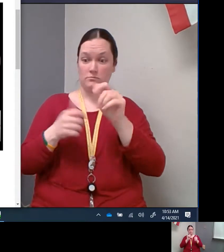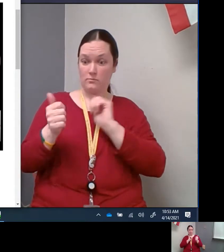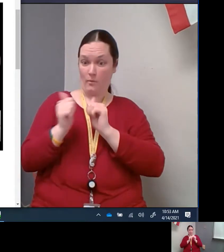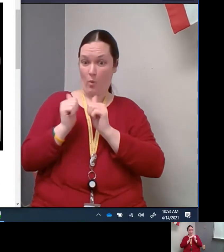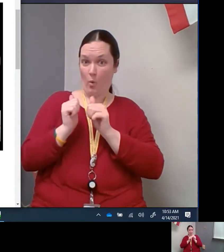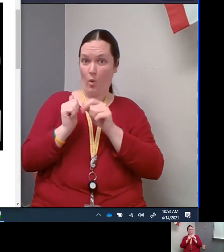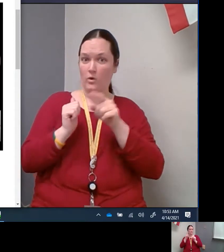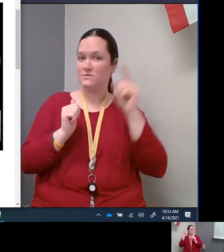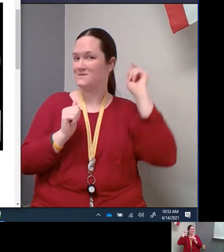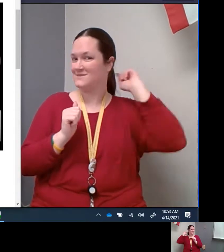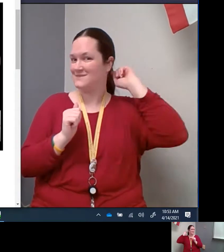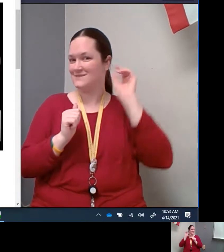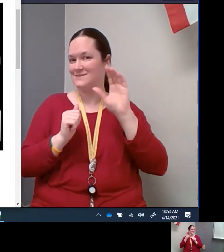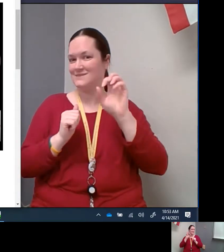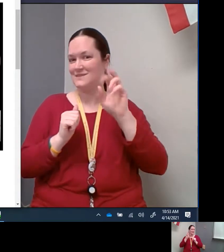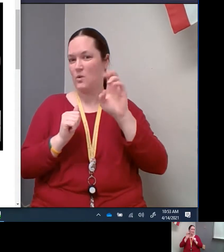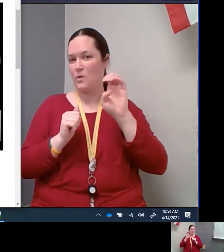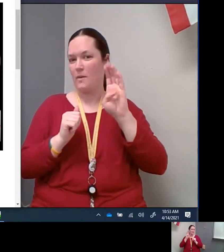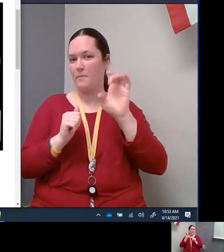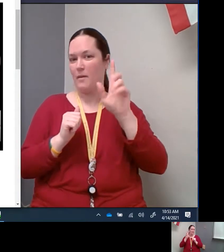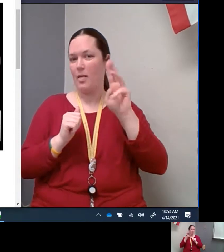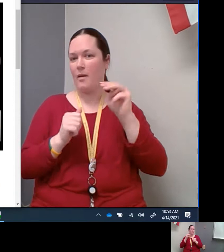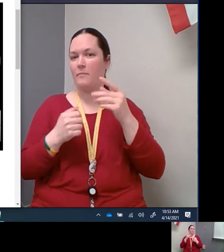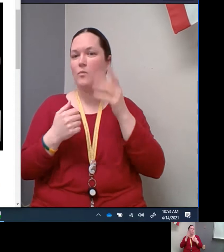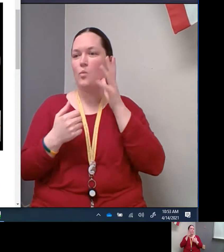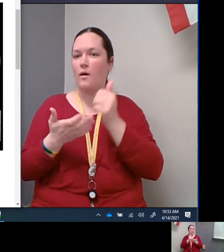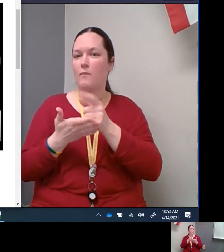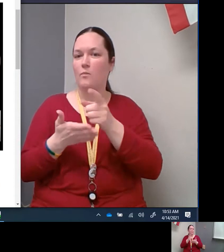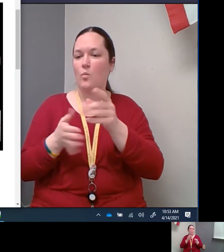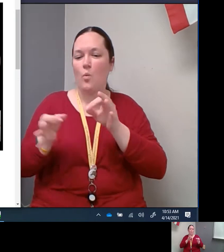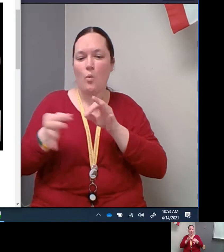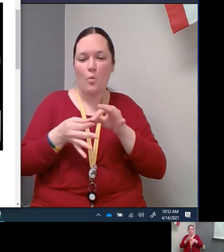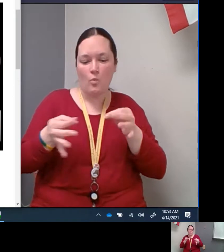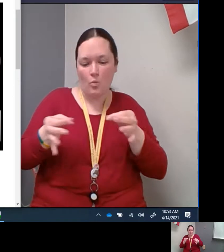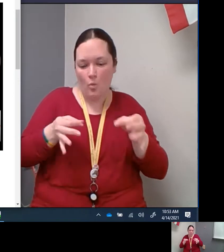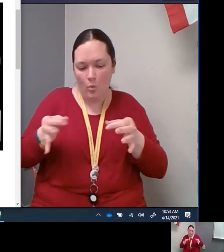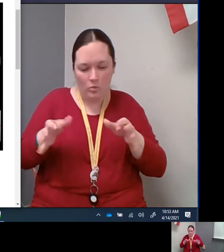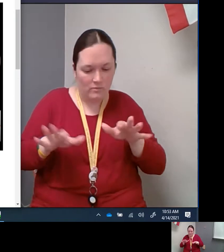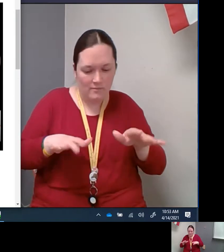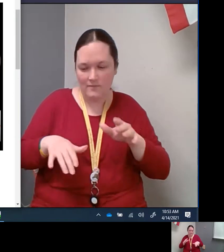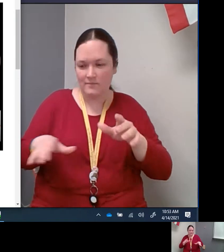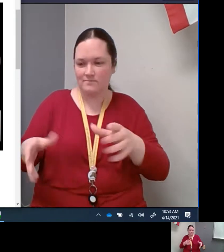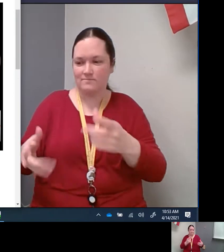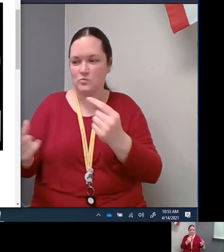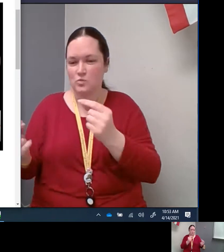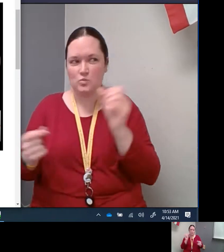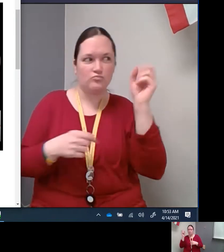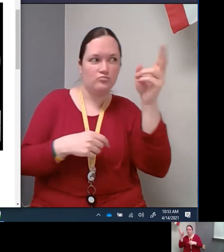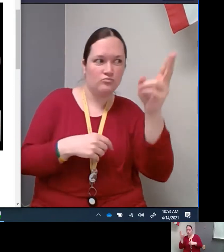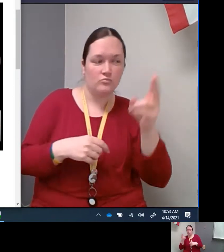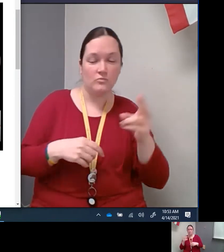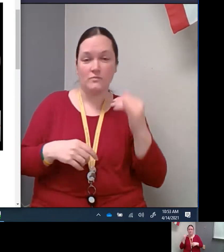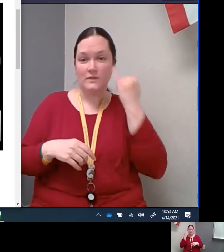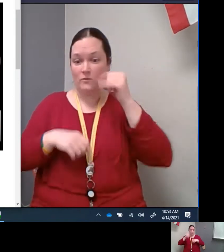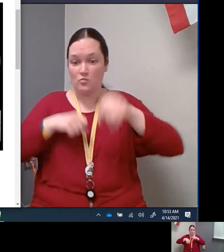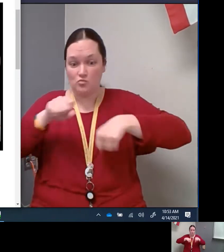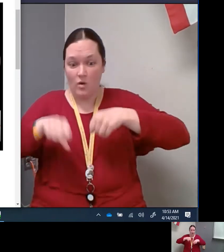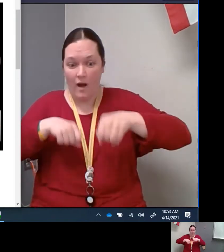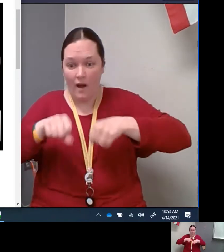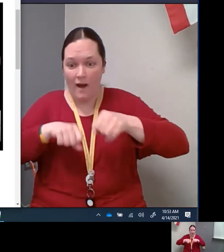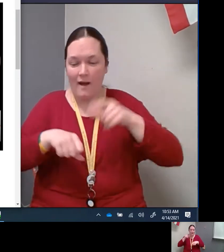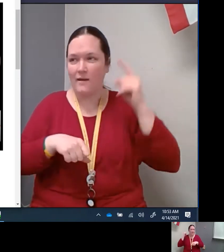cerebellum that's giving you that coordination. And it also gives you motor memory. So as you learn to ride a bicycle and you remember